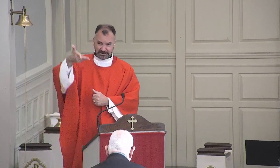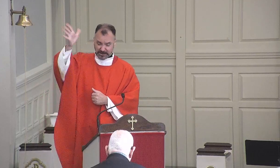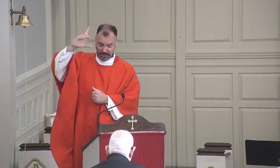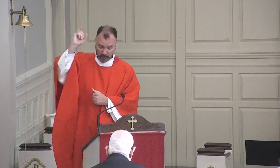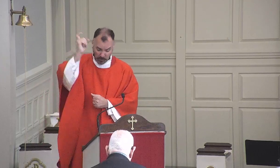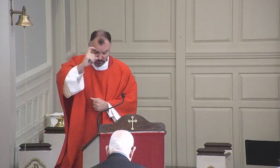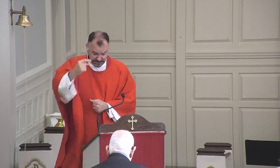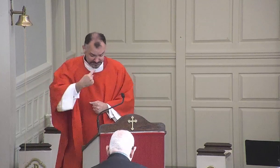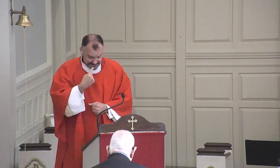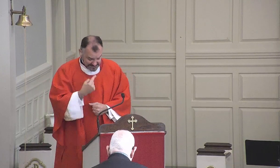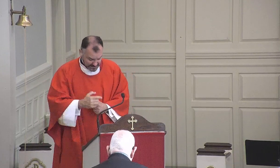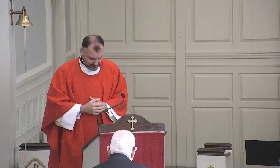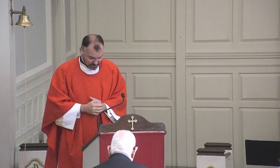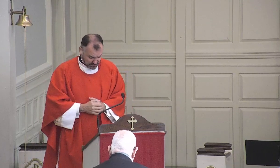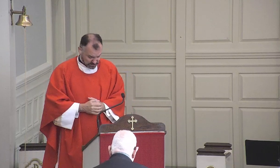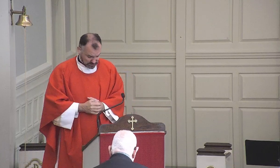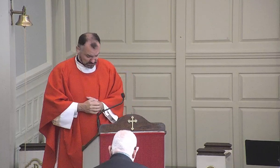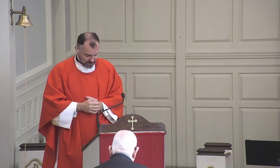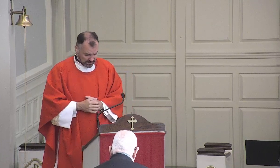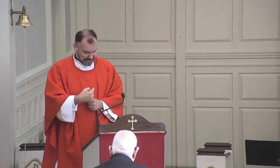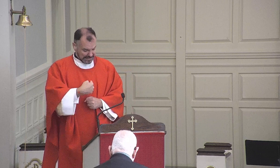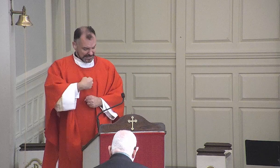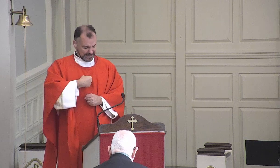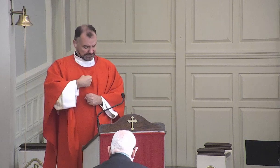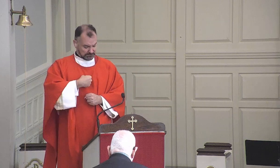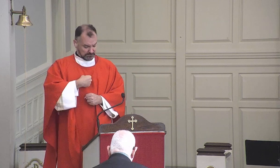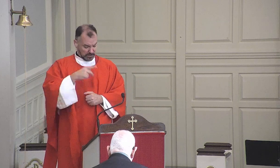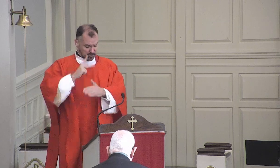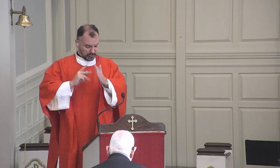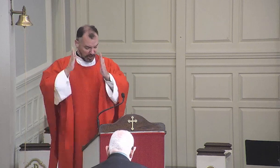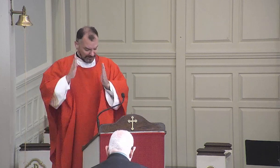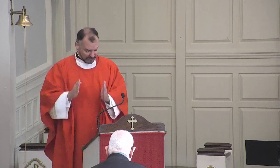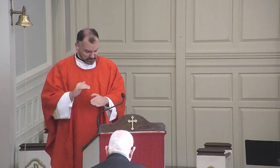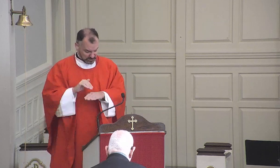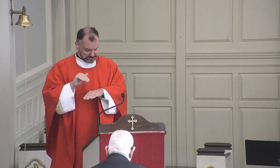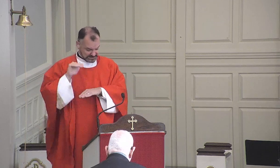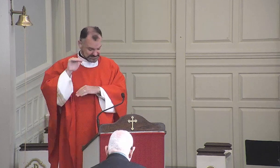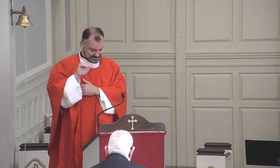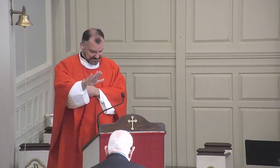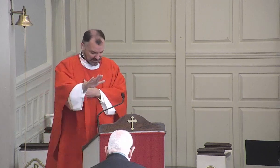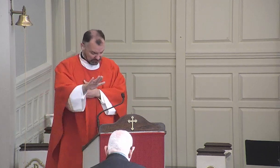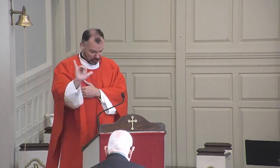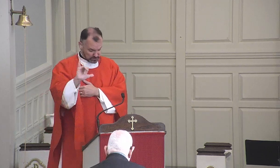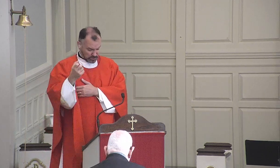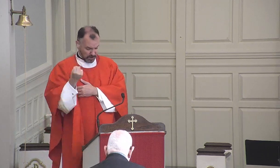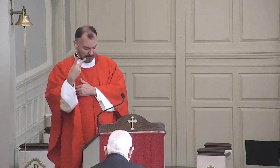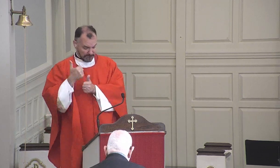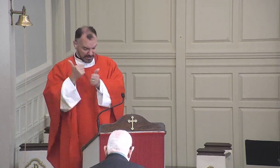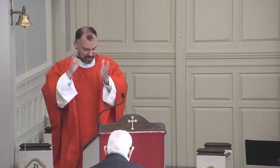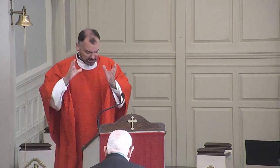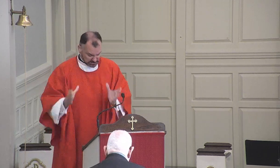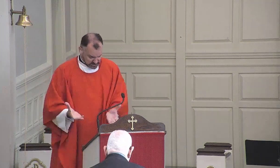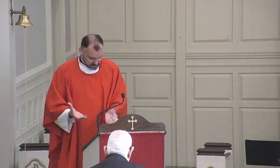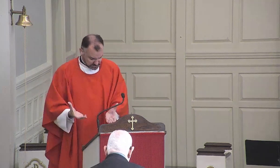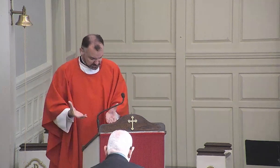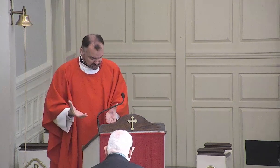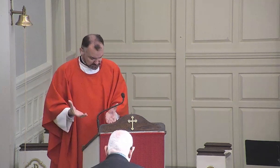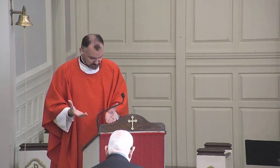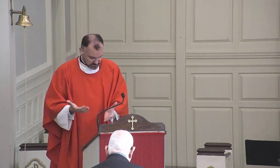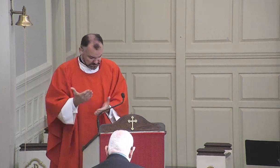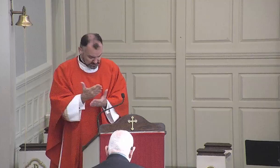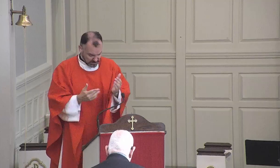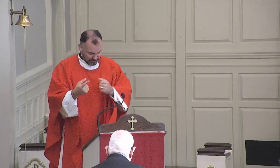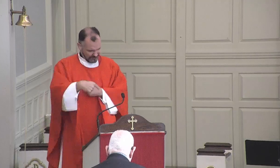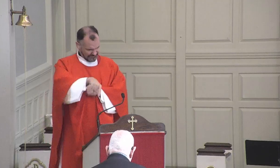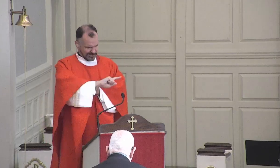Therefore, the wisdom of God said, 'I will send to them prophets and